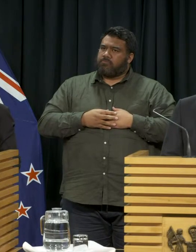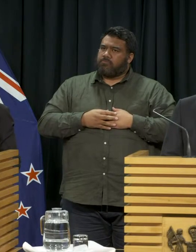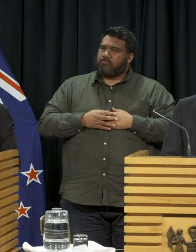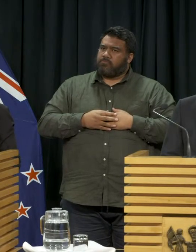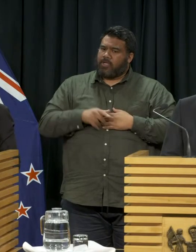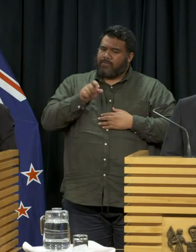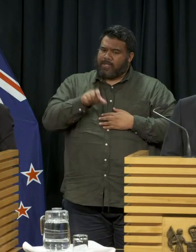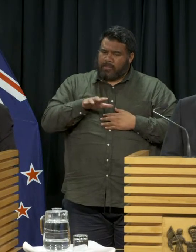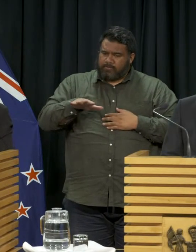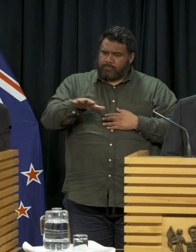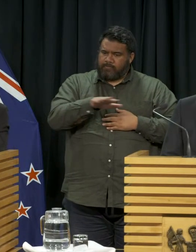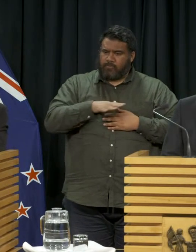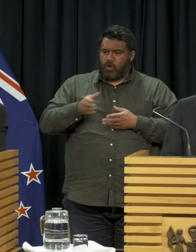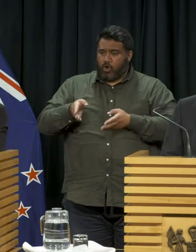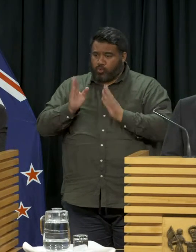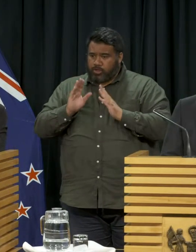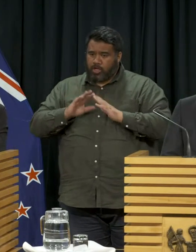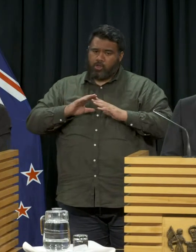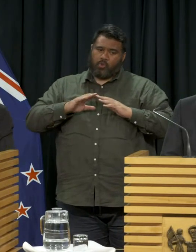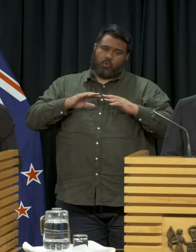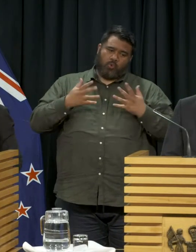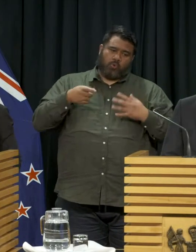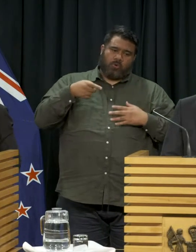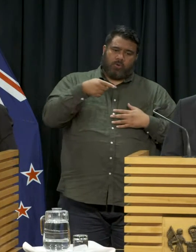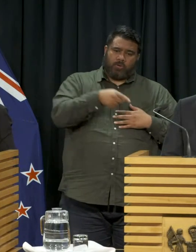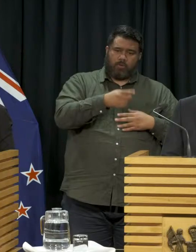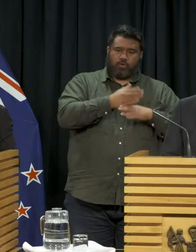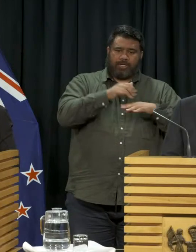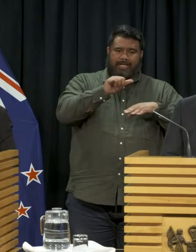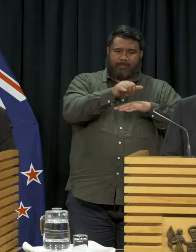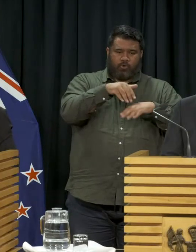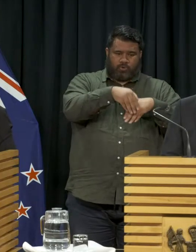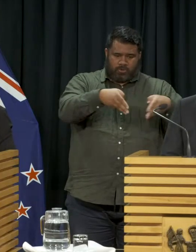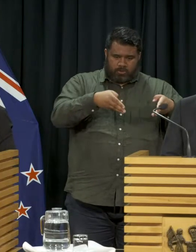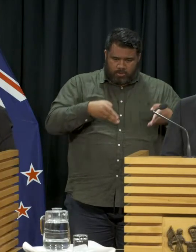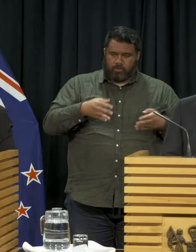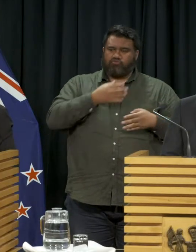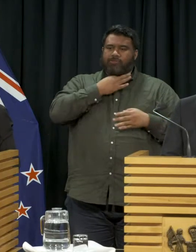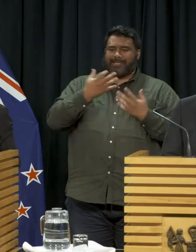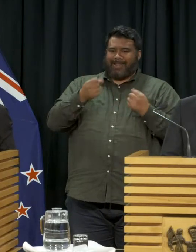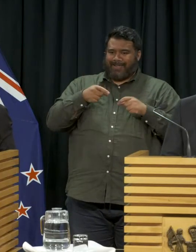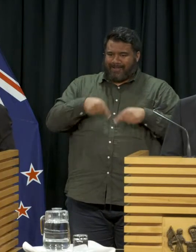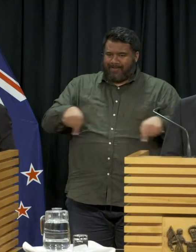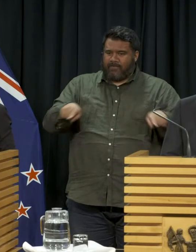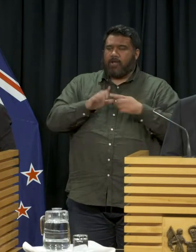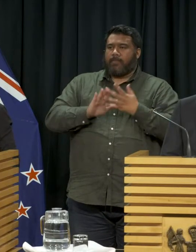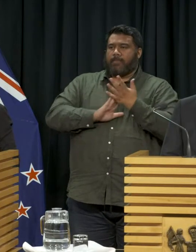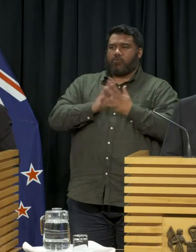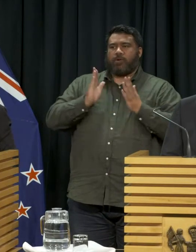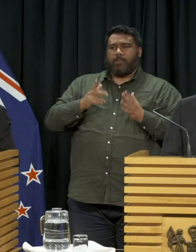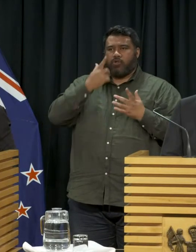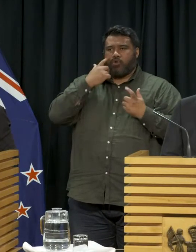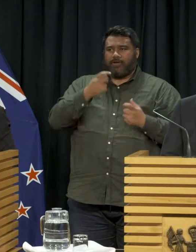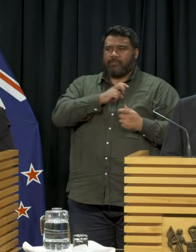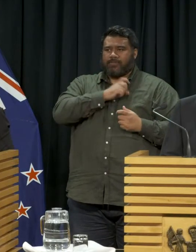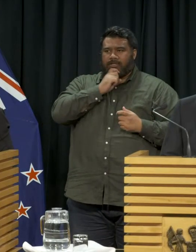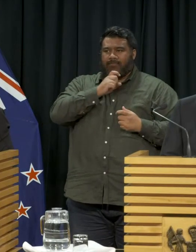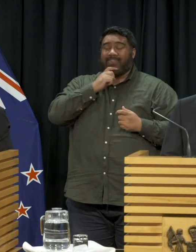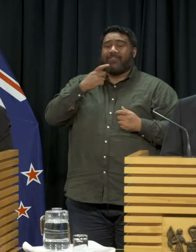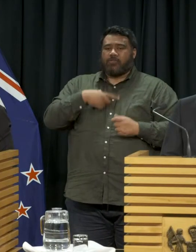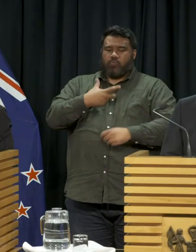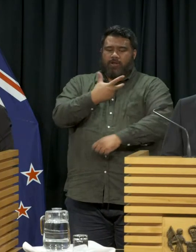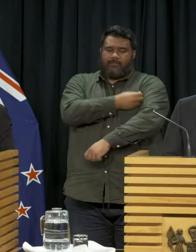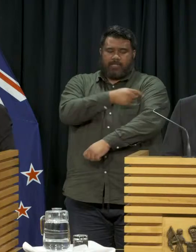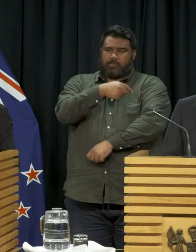it is a facility that individuals are at risk, we feel an obligation to make sure that they are looked after. The whole point of the vaccine